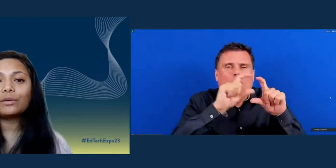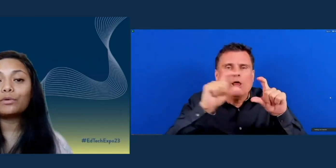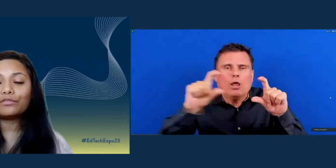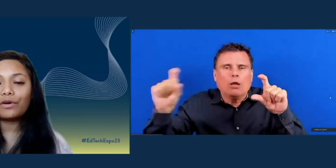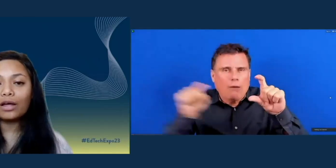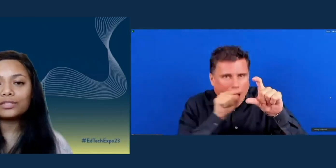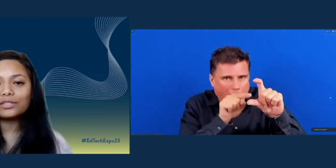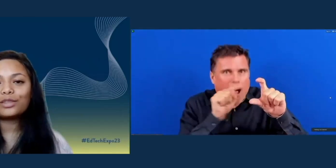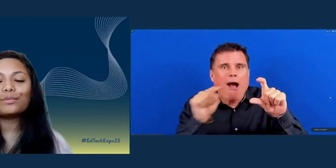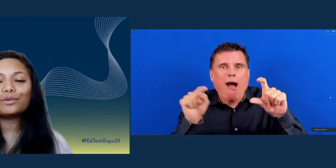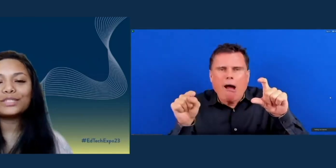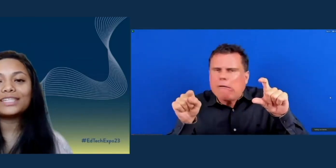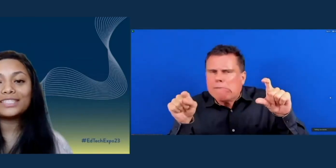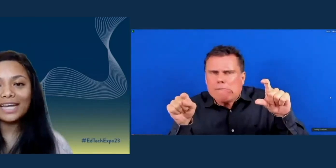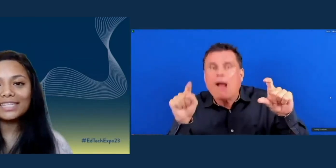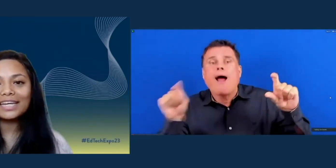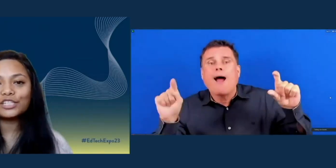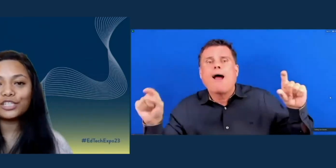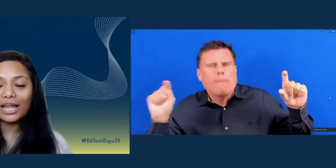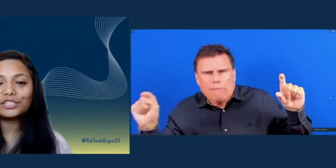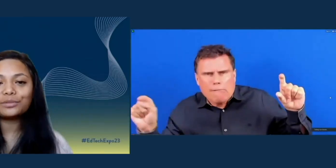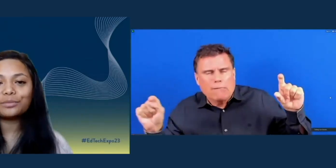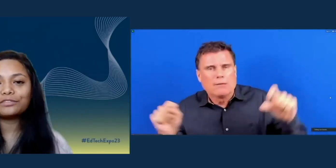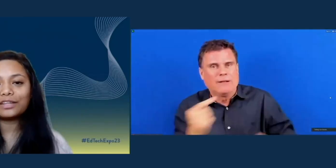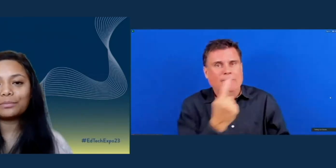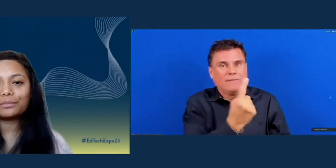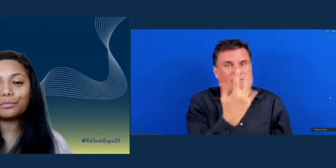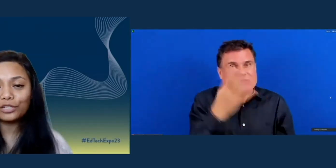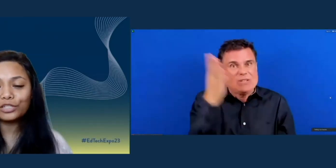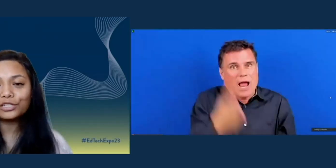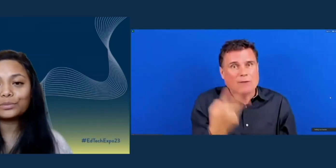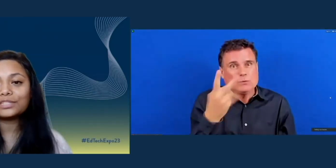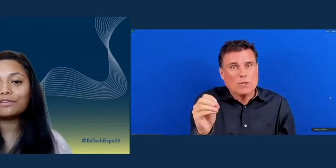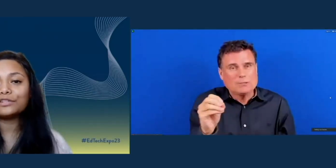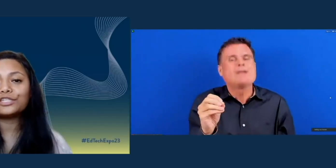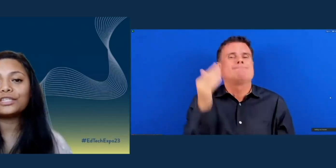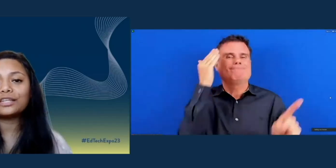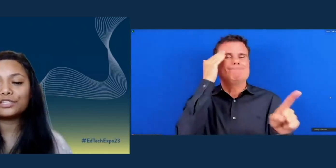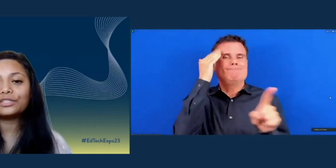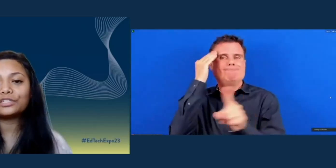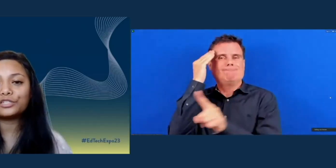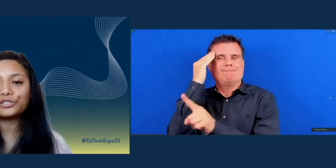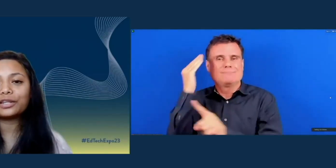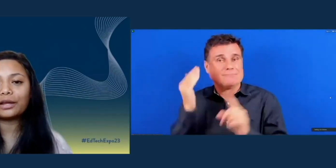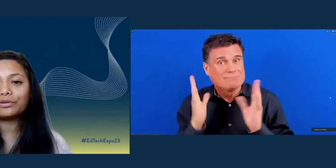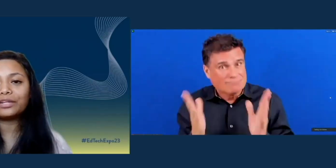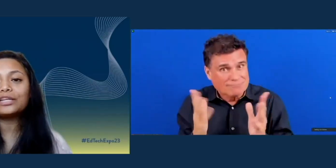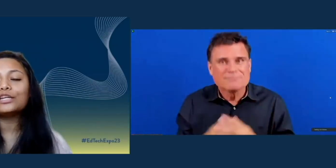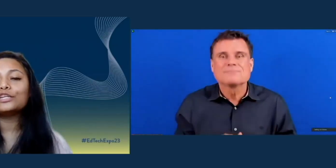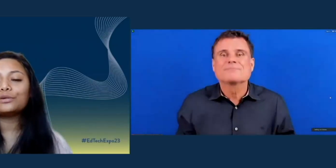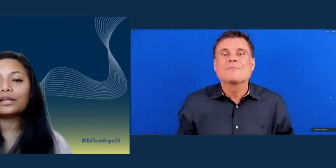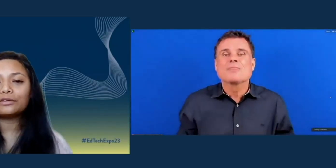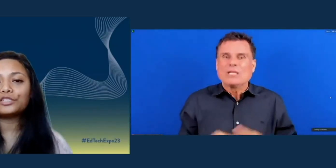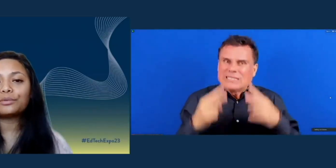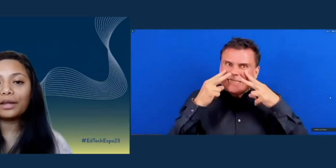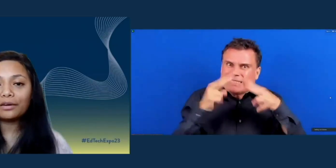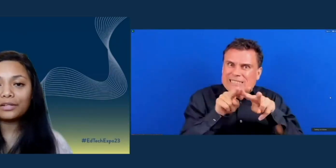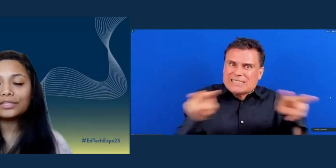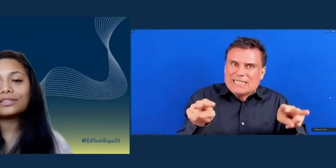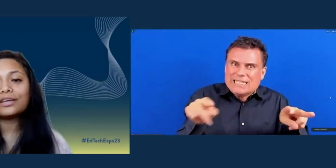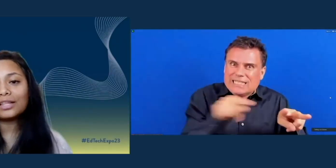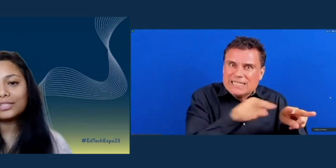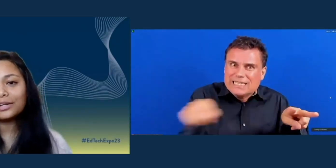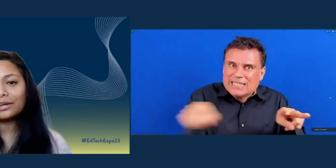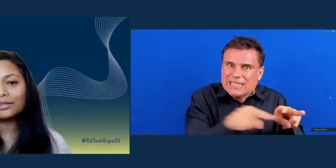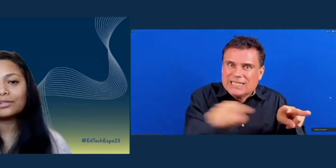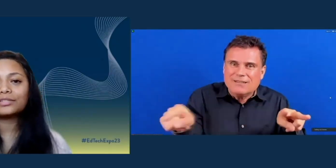see, but for us, the most exciting and challenging part of that project was leveraging the Let's Read digital library to encourage the parents,